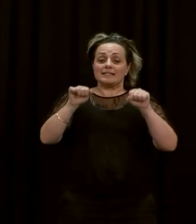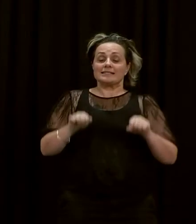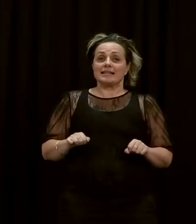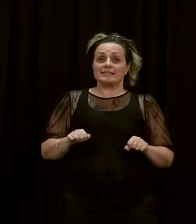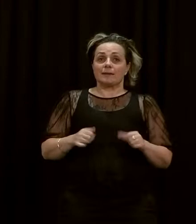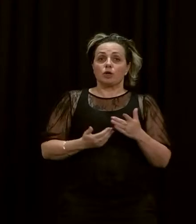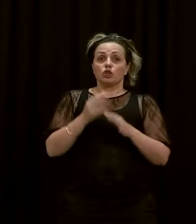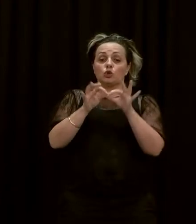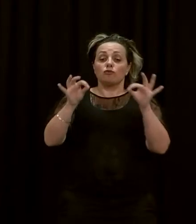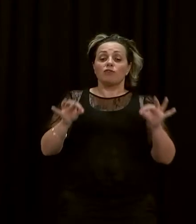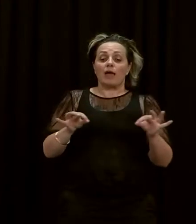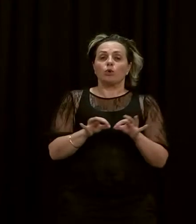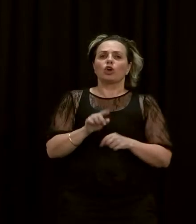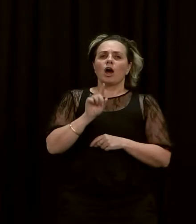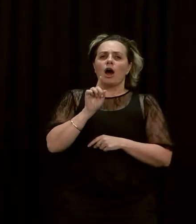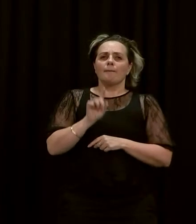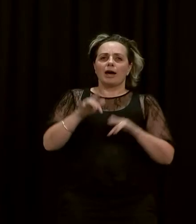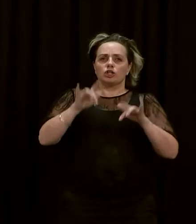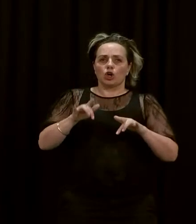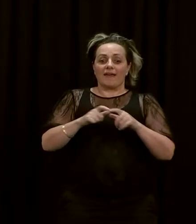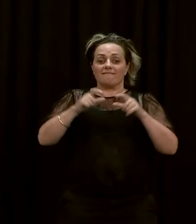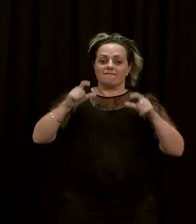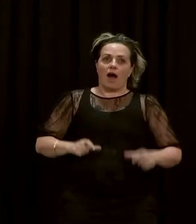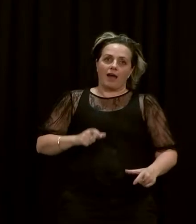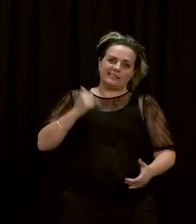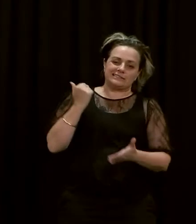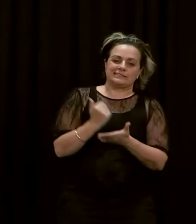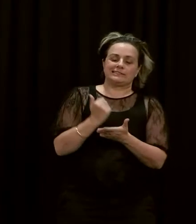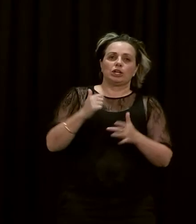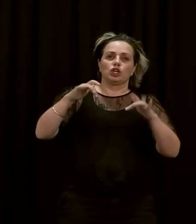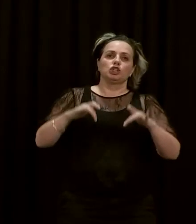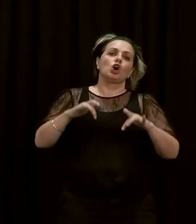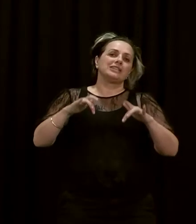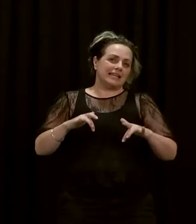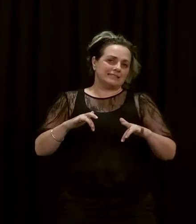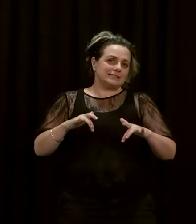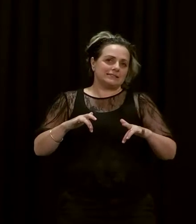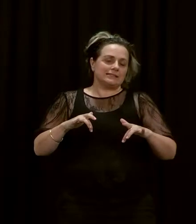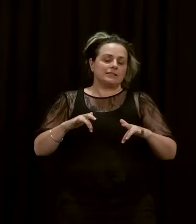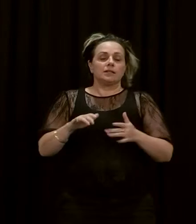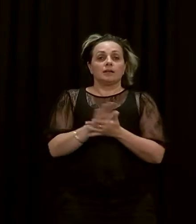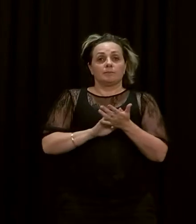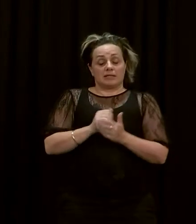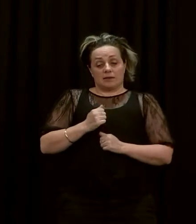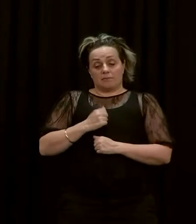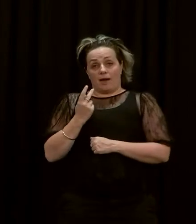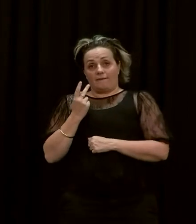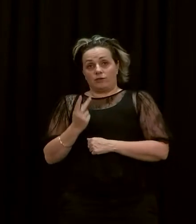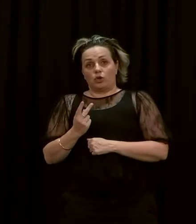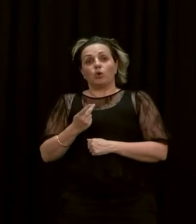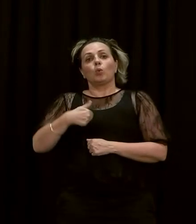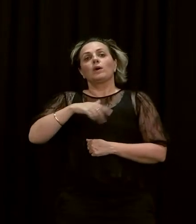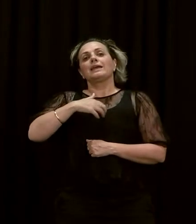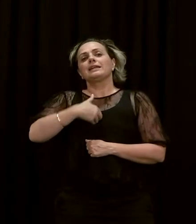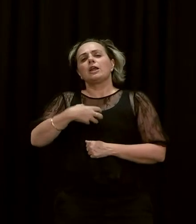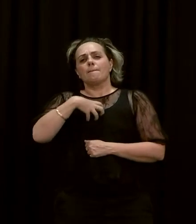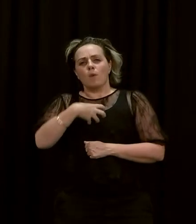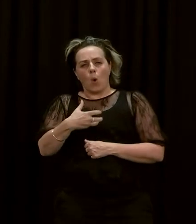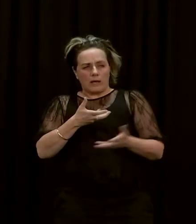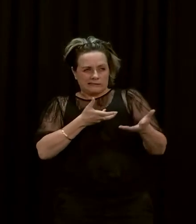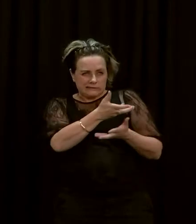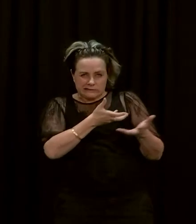always at a point where we've concluded the way it will be implemented and how we will do it safely. So my view is that once we talk more about some of